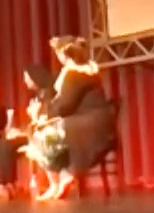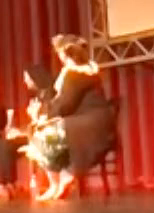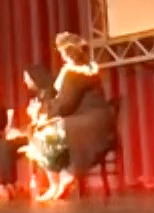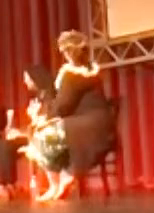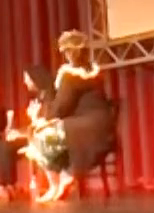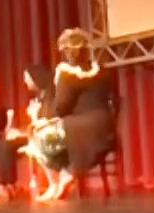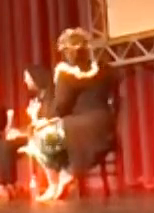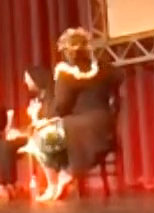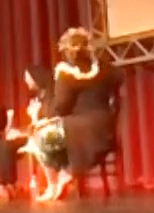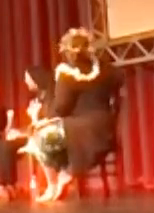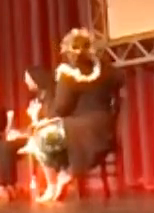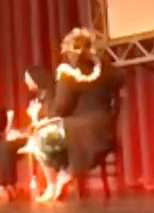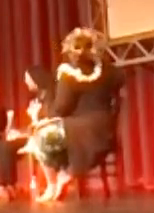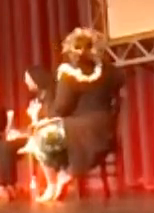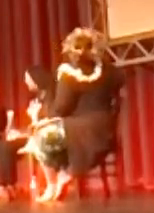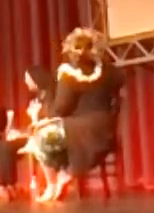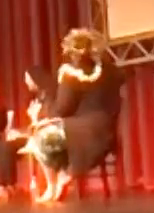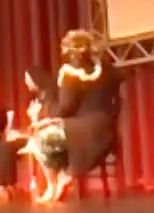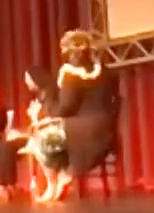me.